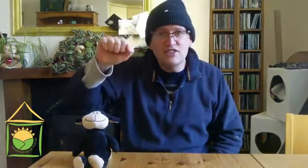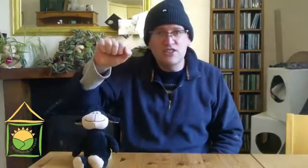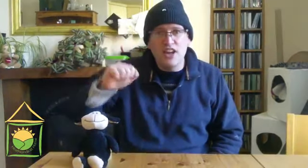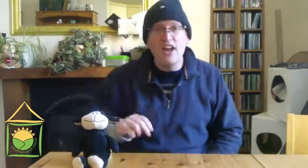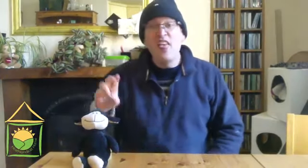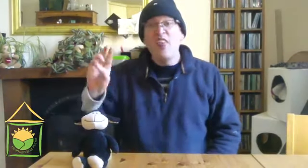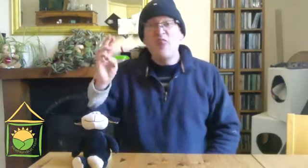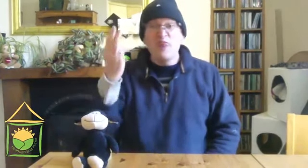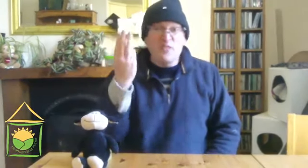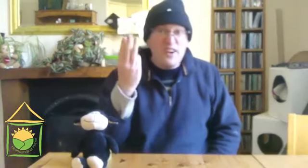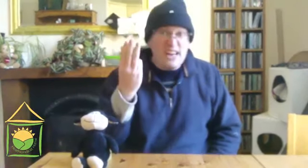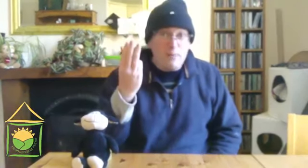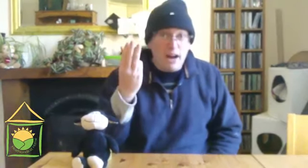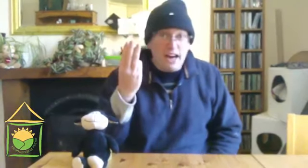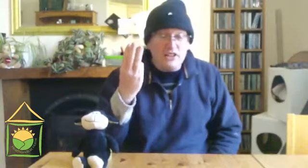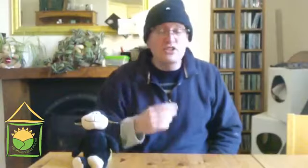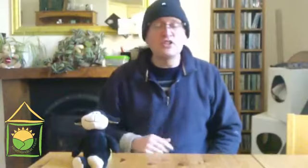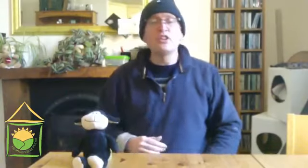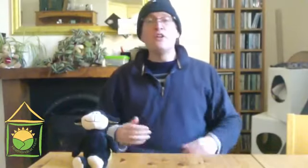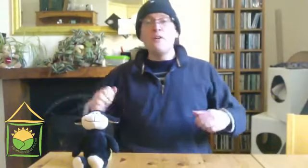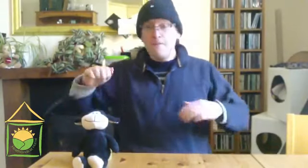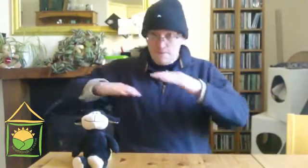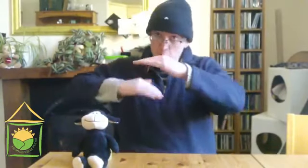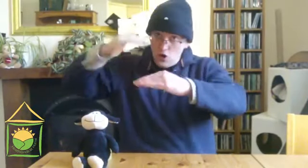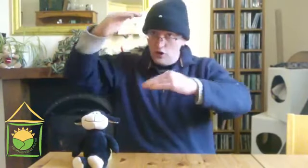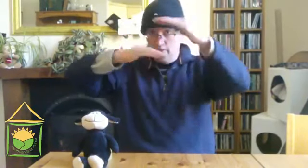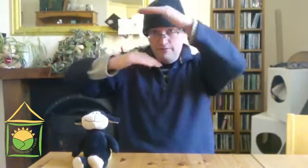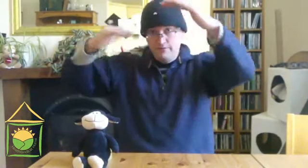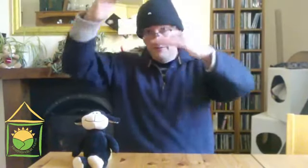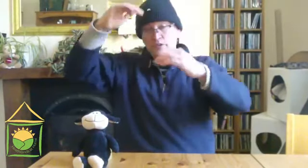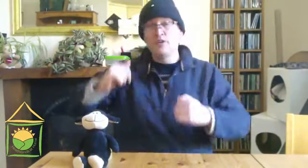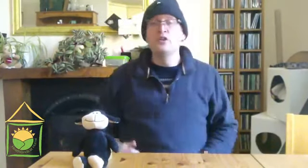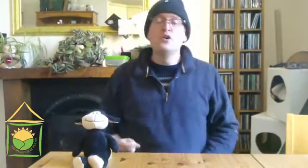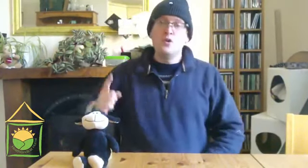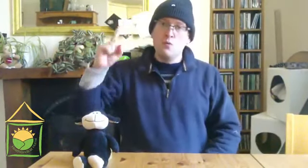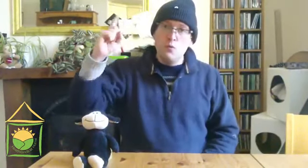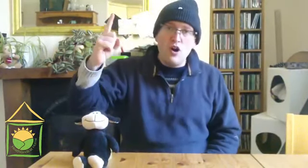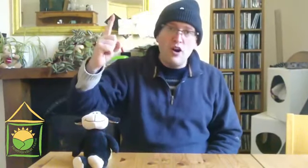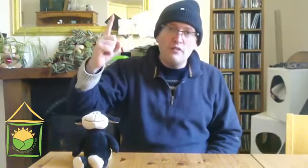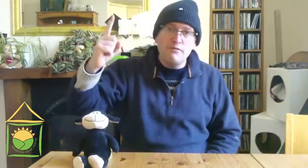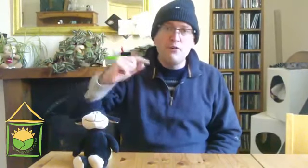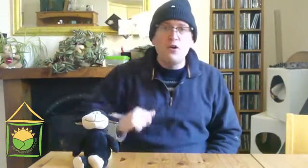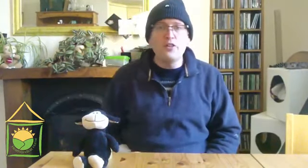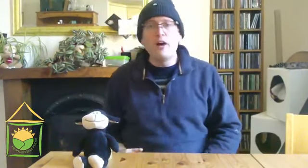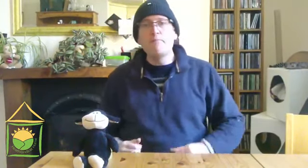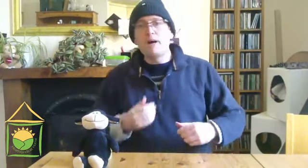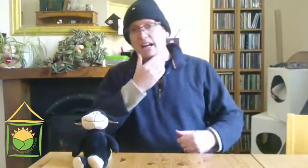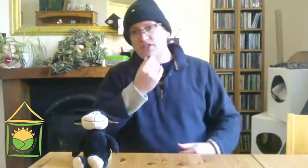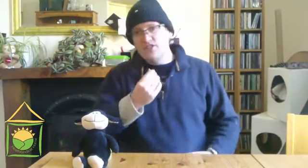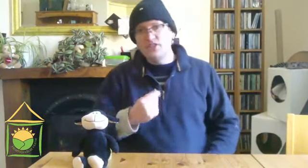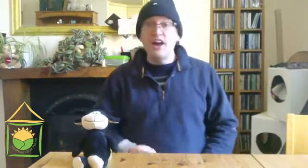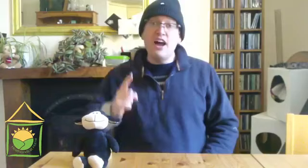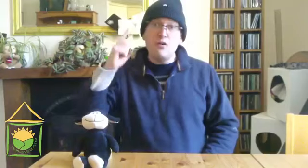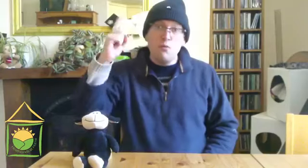sir. Three bags full. One for the master and